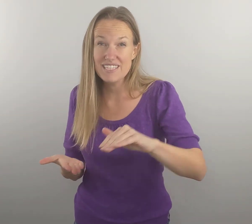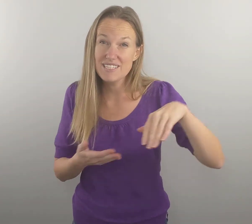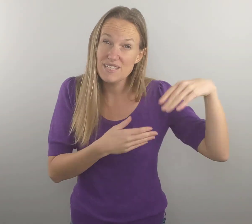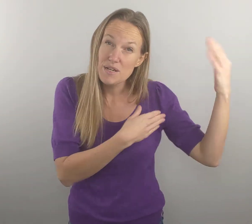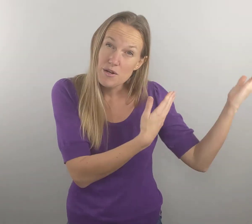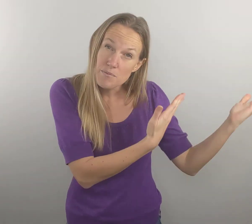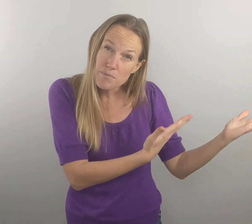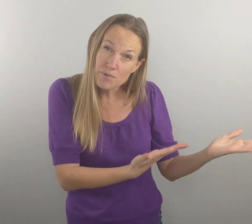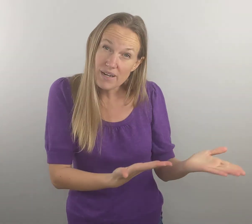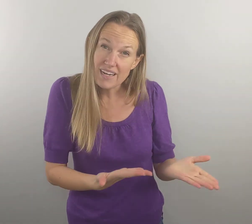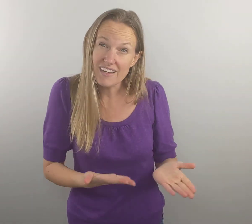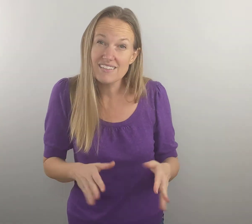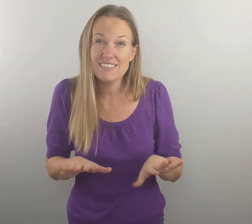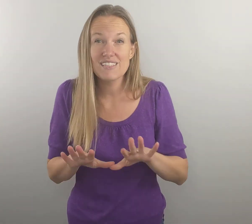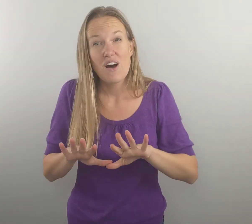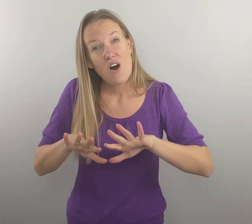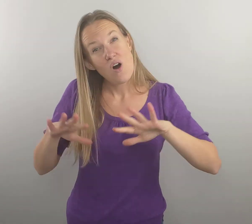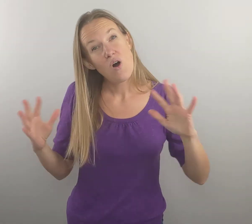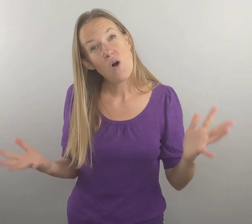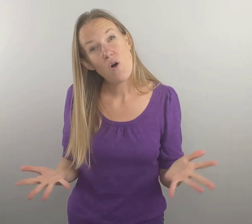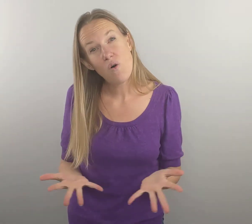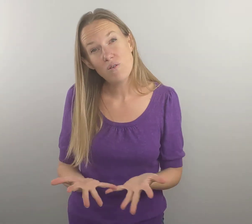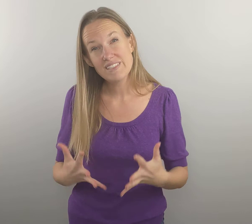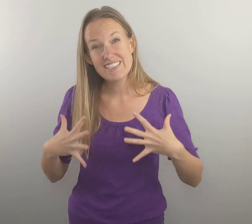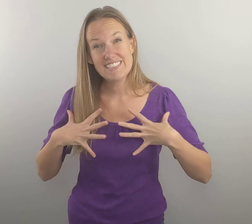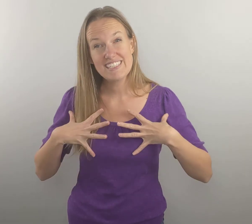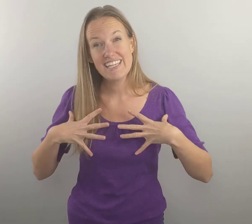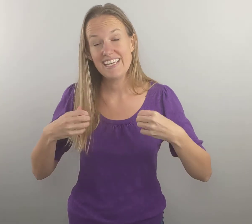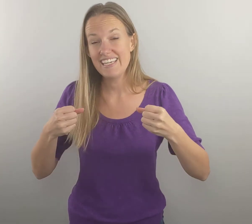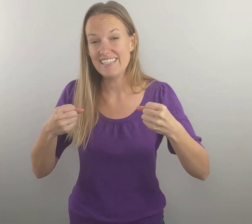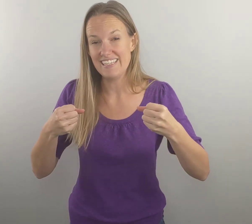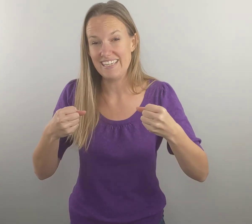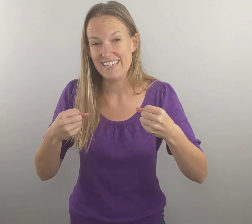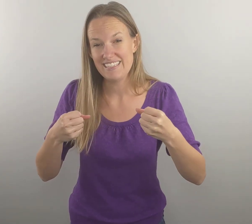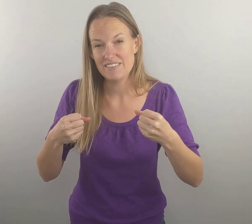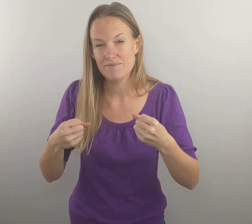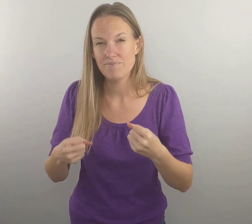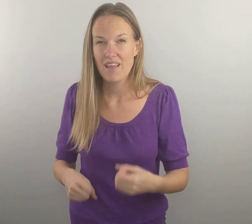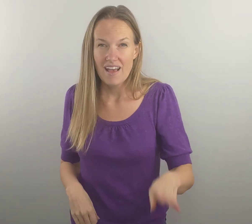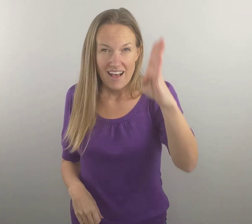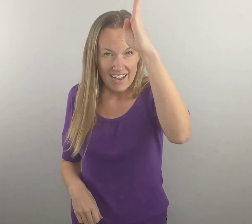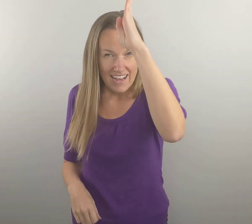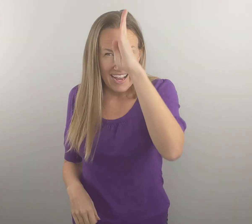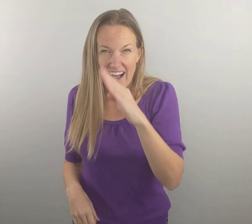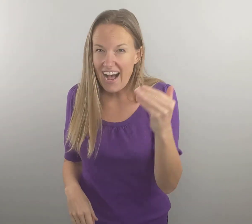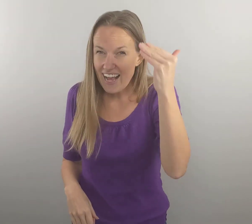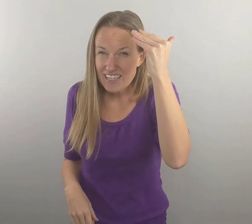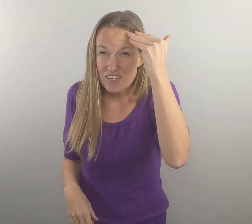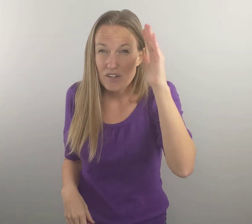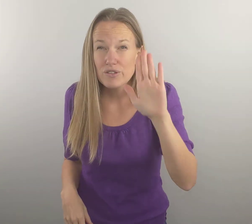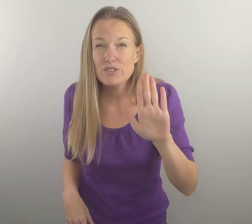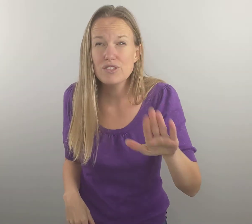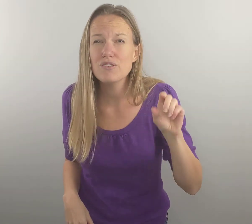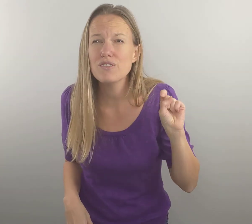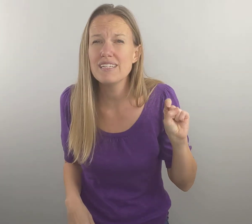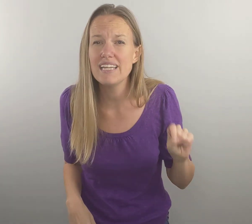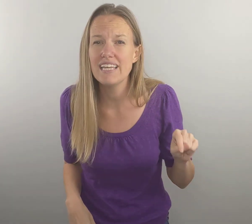forgiveness brings wholeness and healing. God knows your